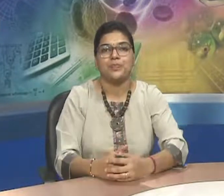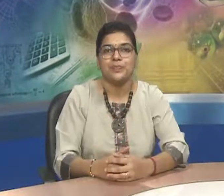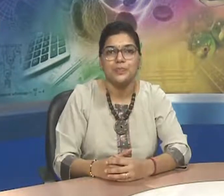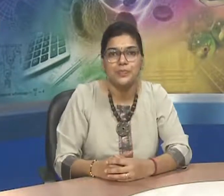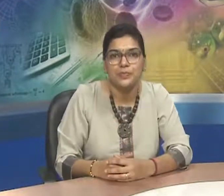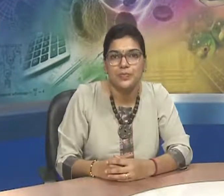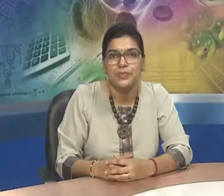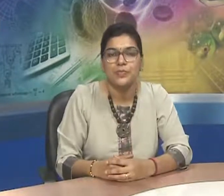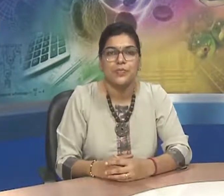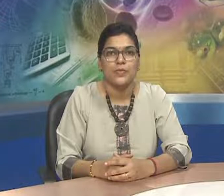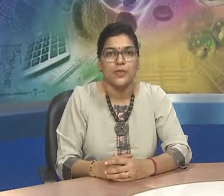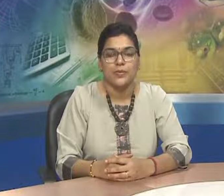fundamental rights.